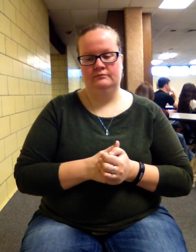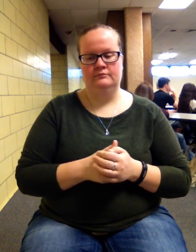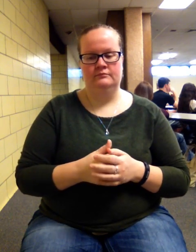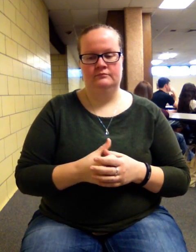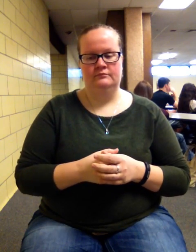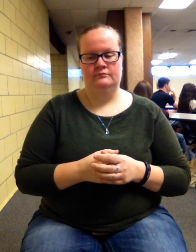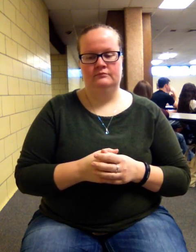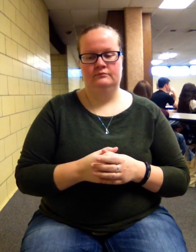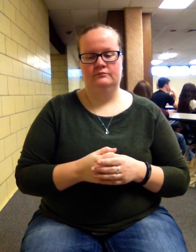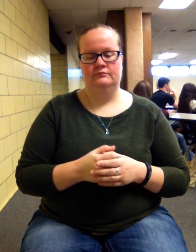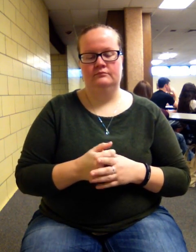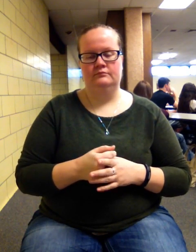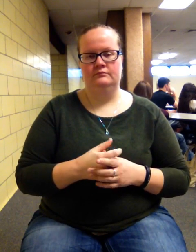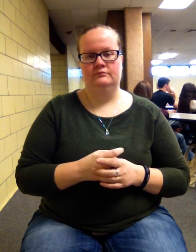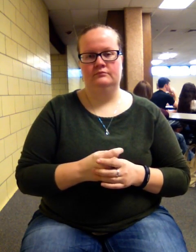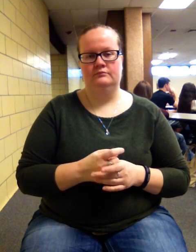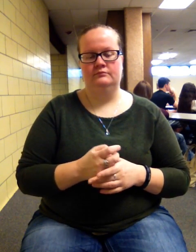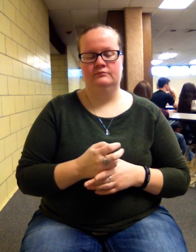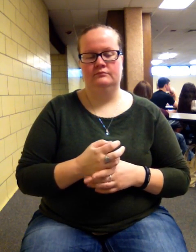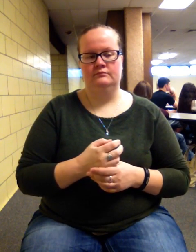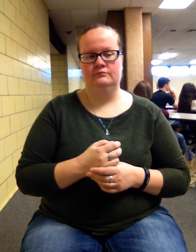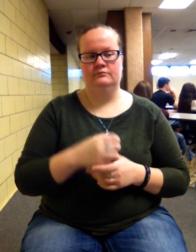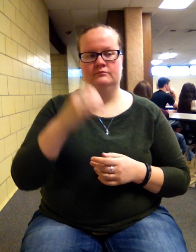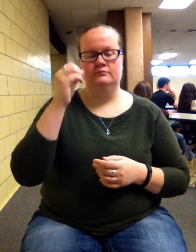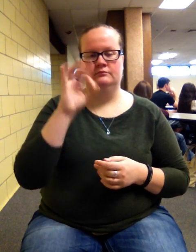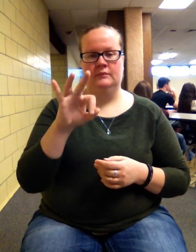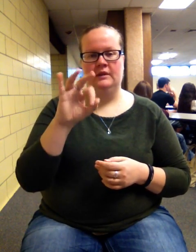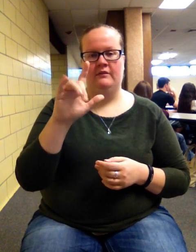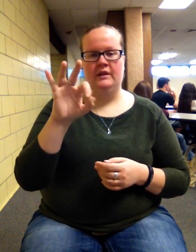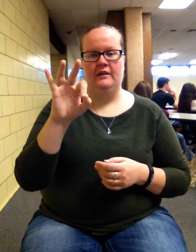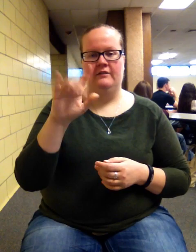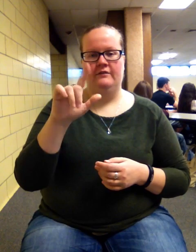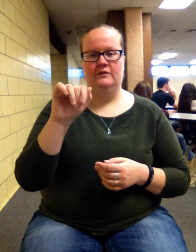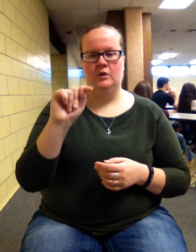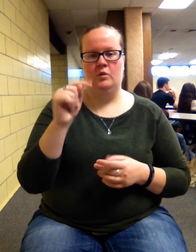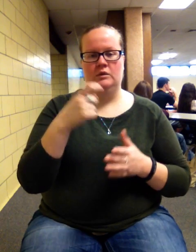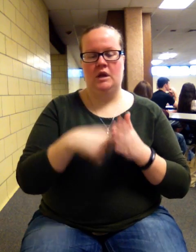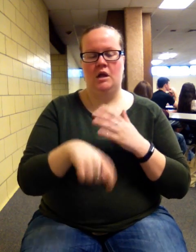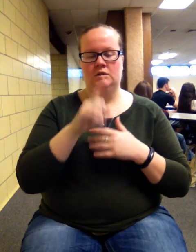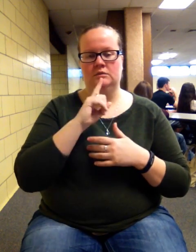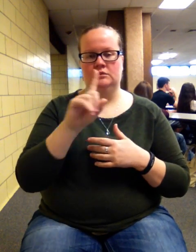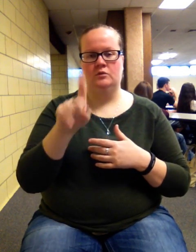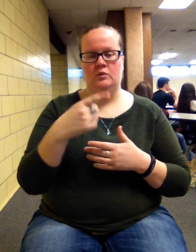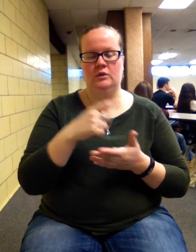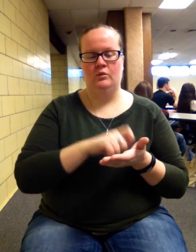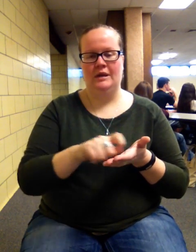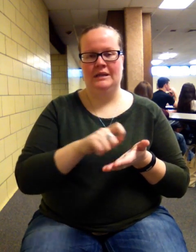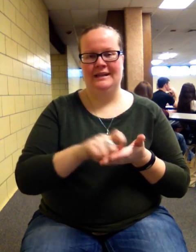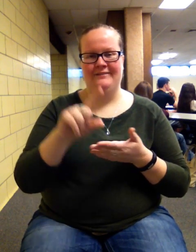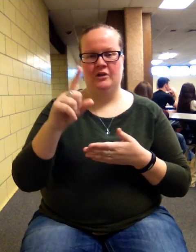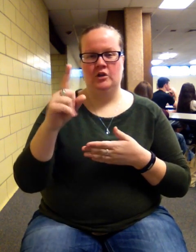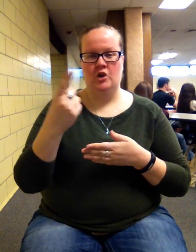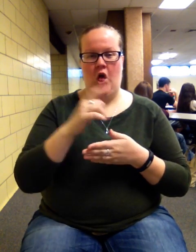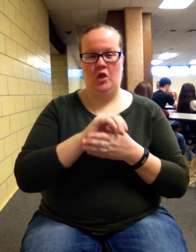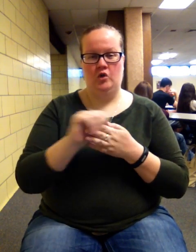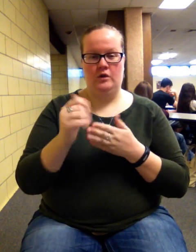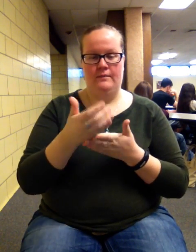If float costs are just written in a dollar amount, that's pretty easy, because it's P sub 0 as a dollar